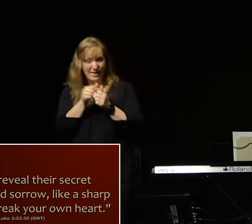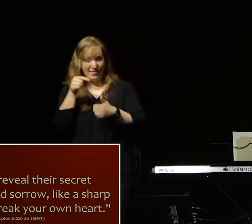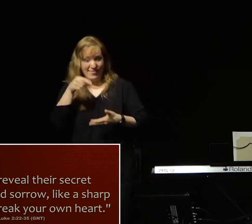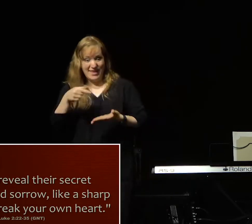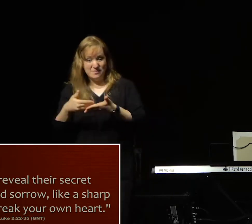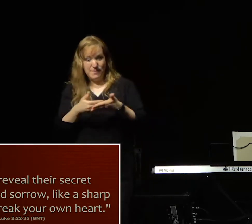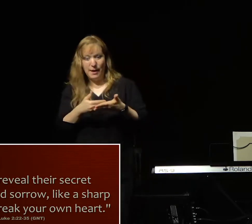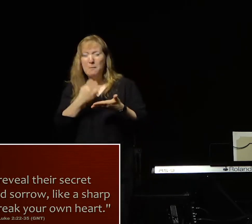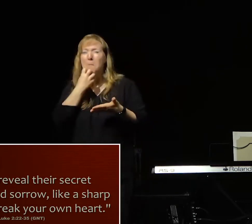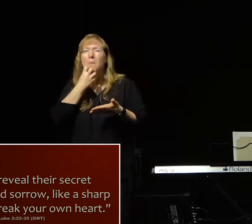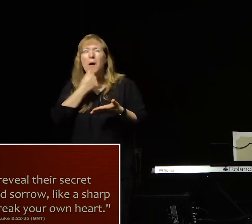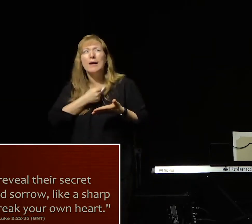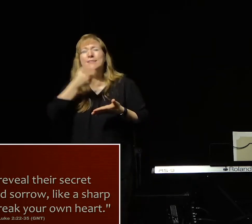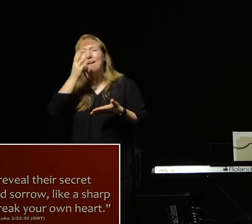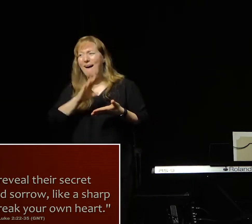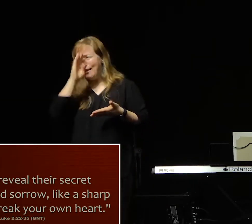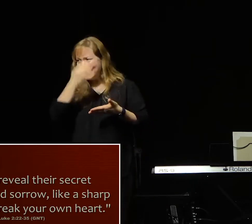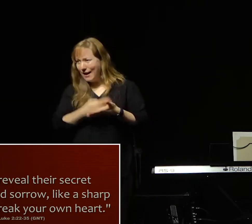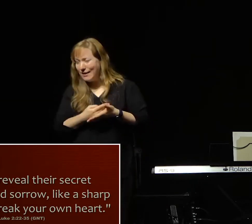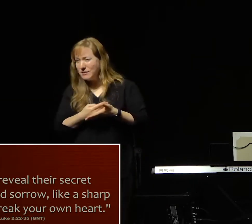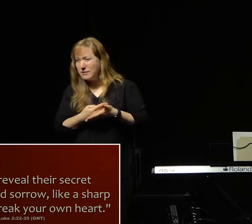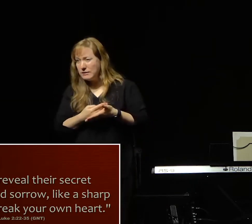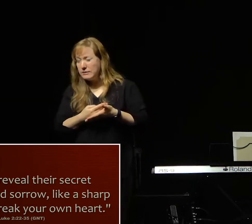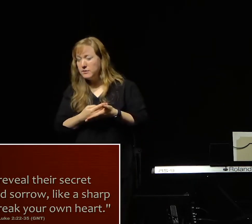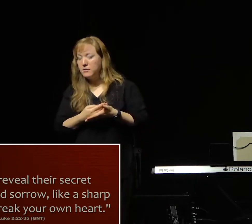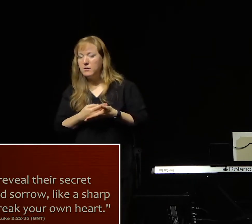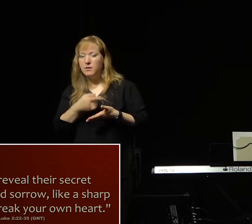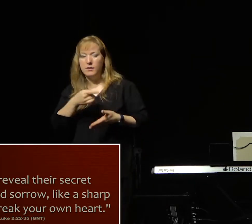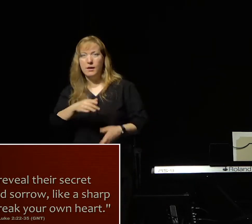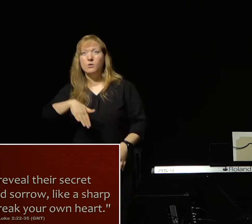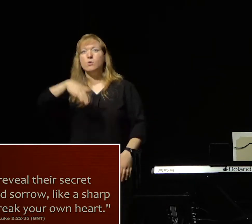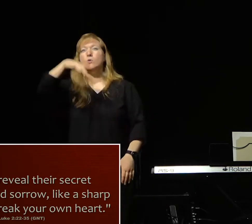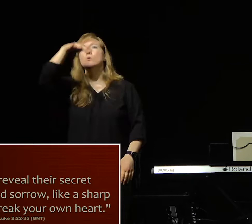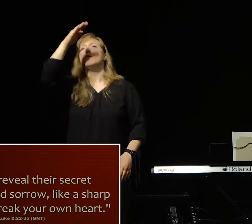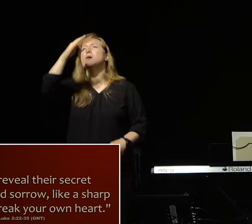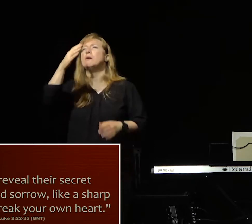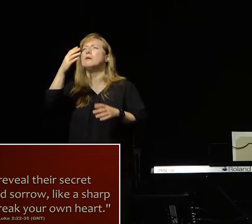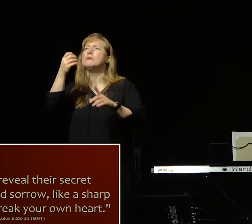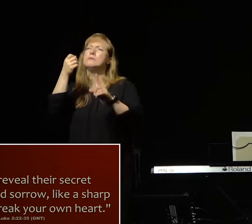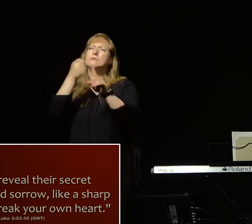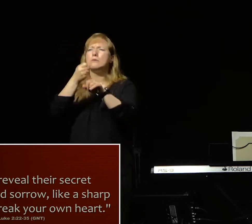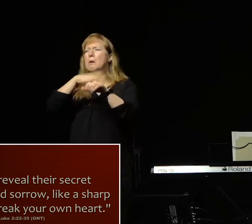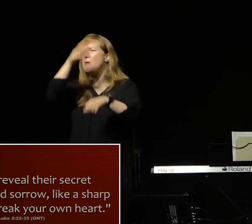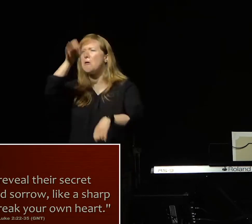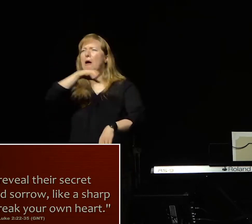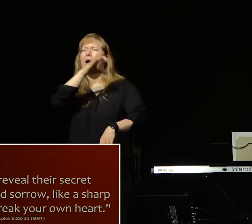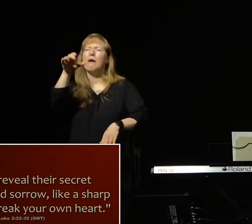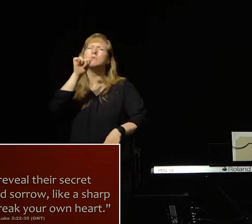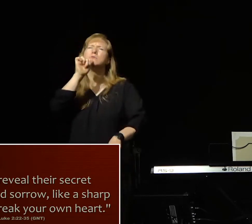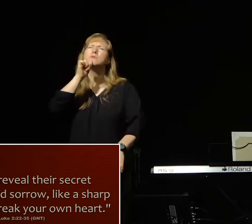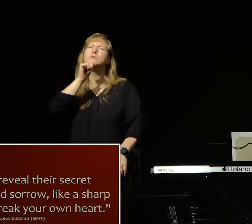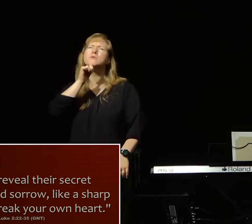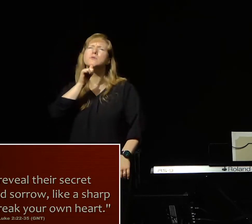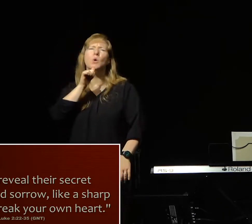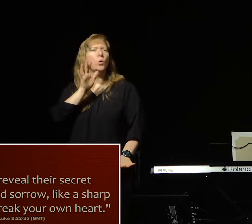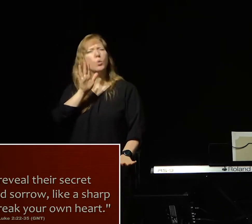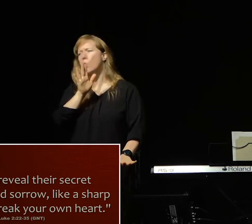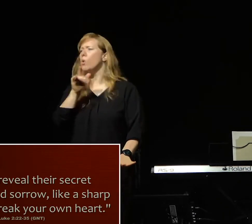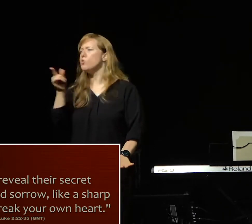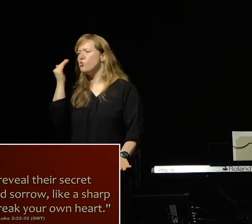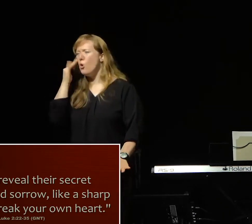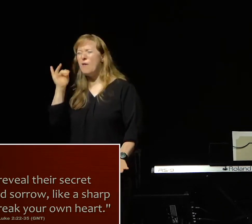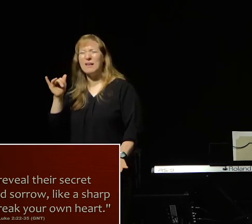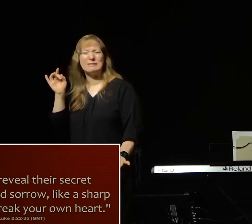in particular, all the things that she would see that child suffer through during his life. And you know there was